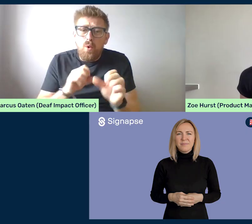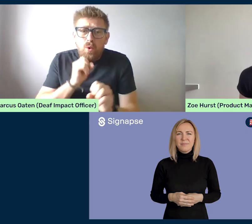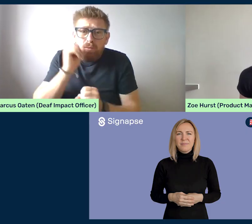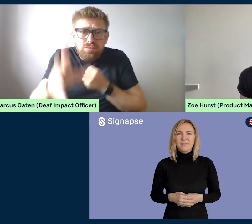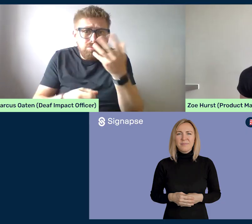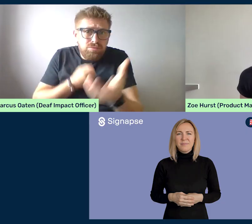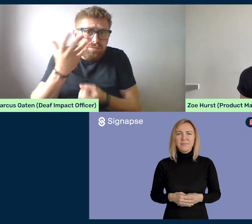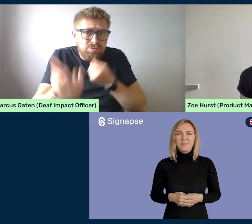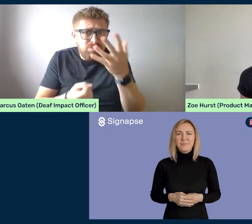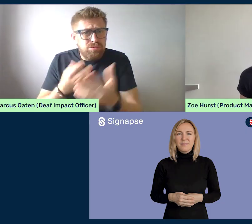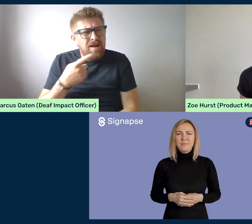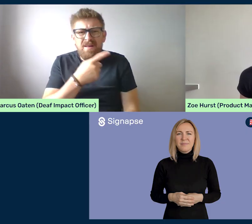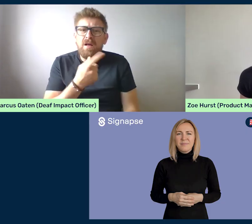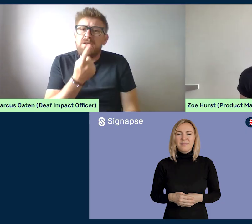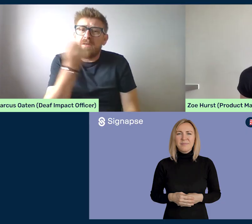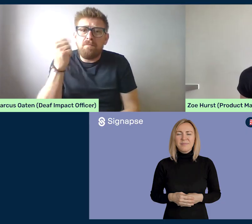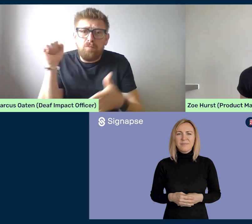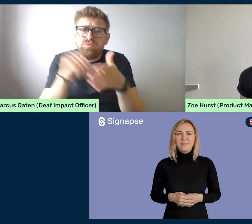our product. And